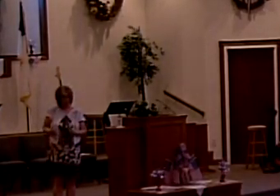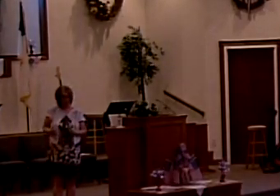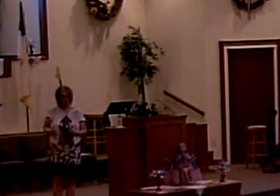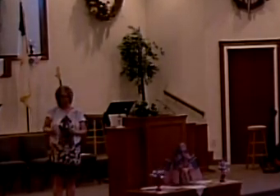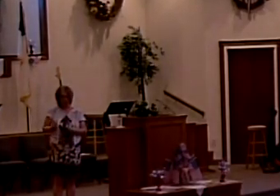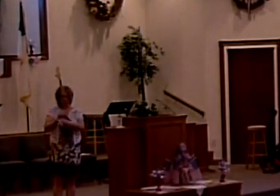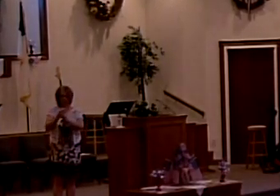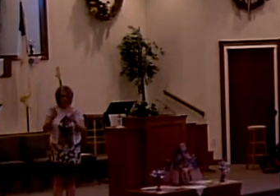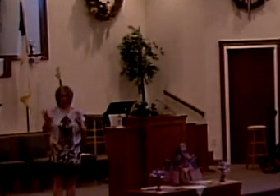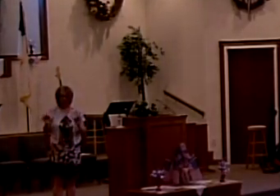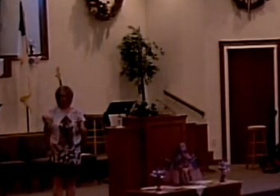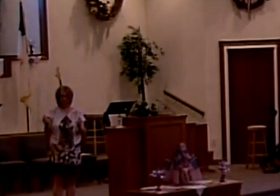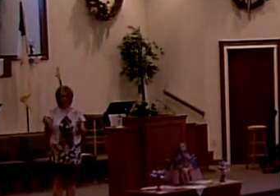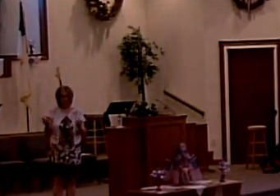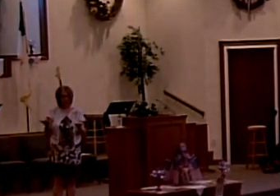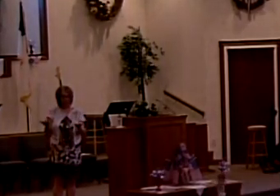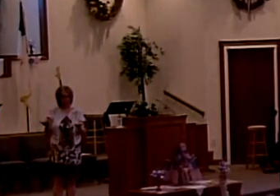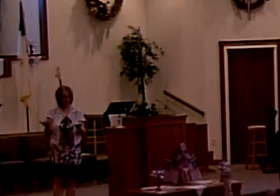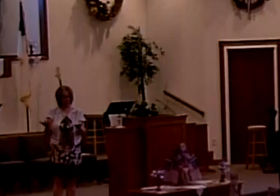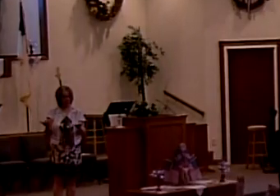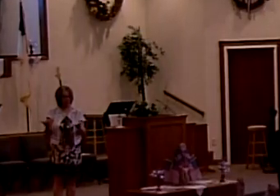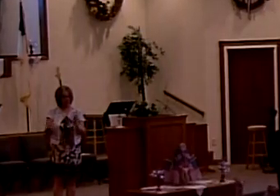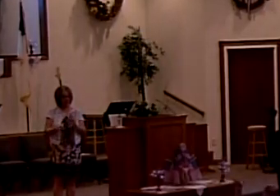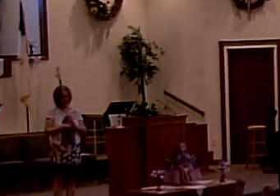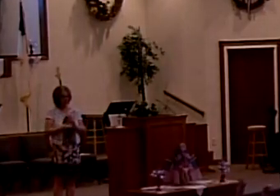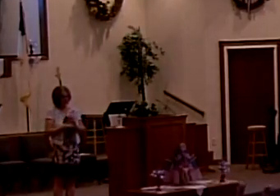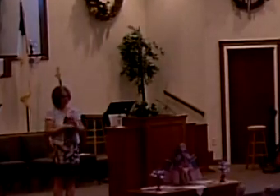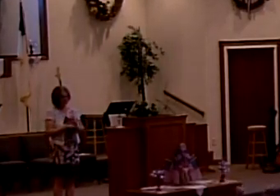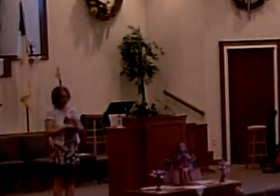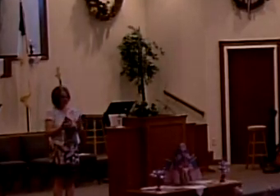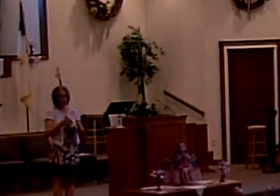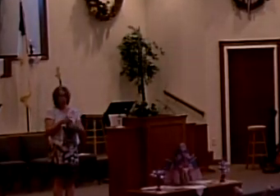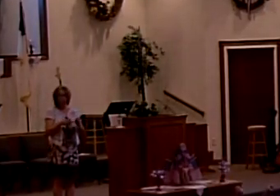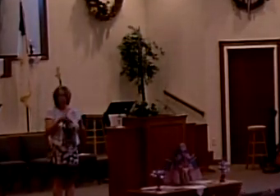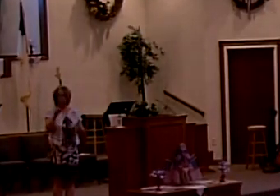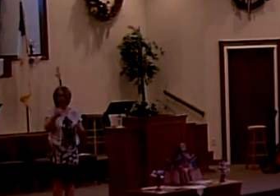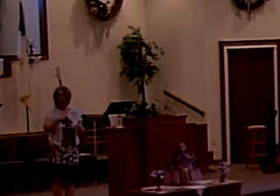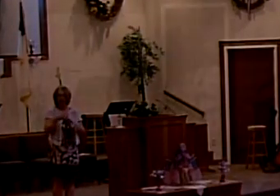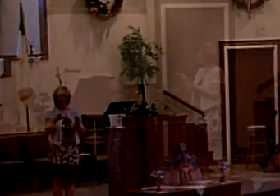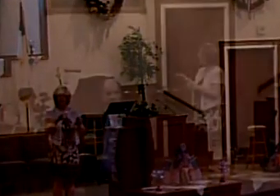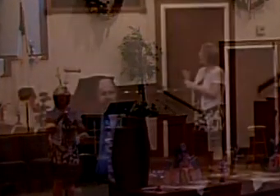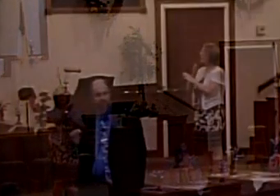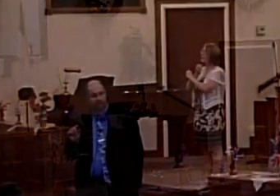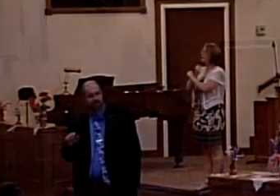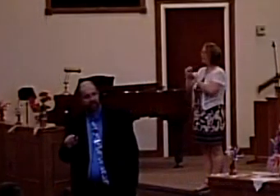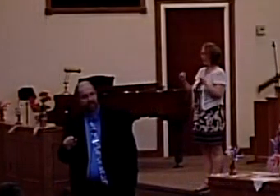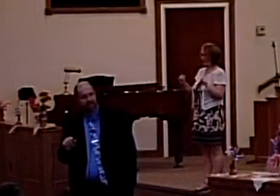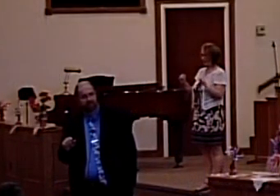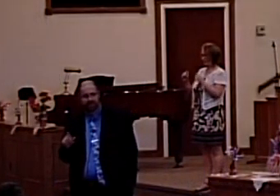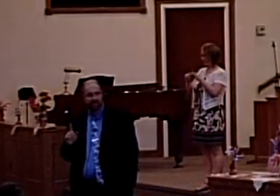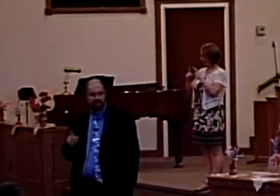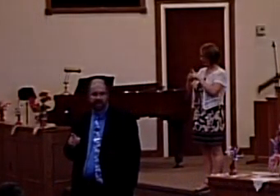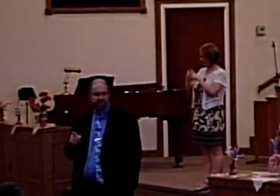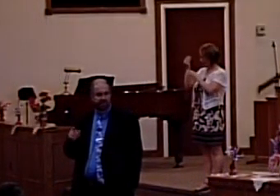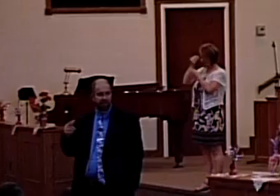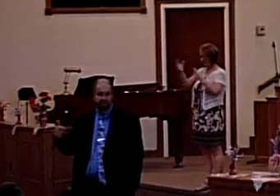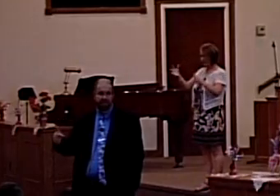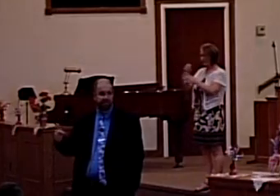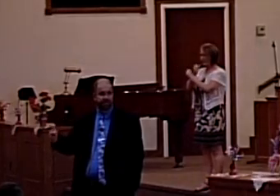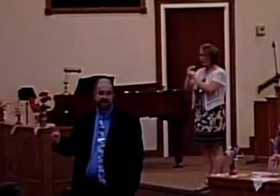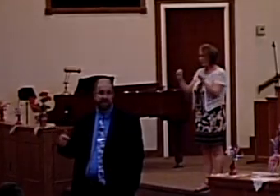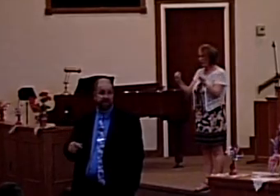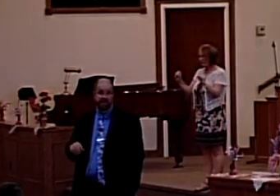to be free? He said, no, that doesn't. It says, what must I do to be saved? Friend, I want to tell you something. Salvation